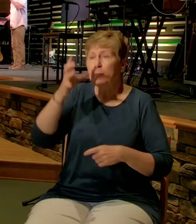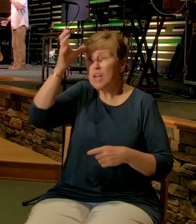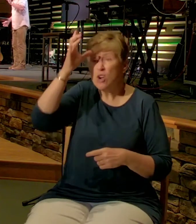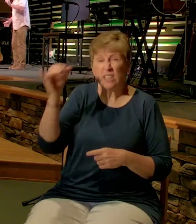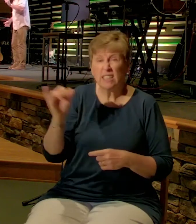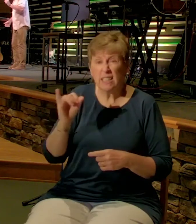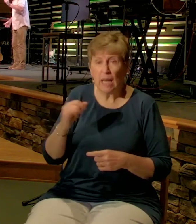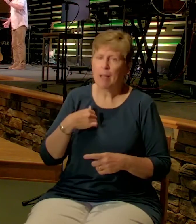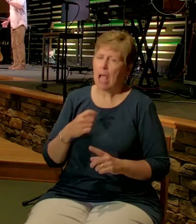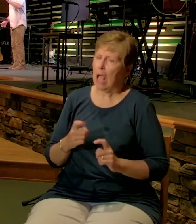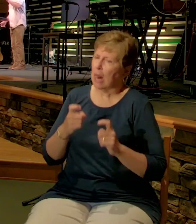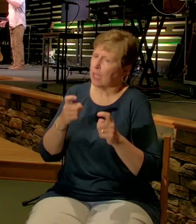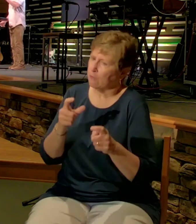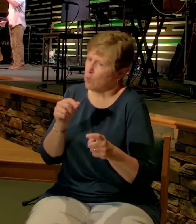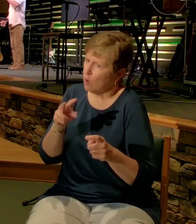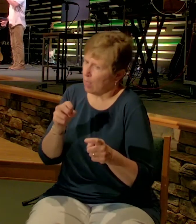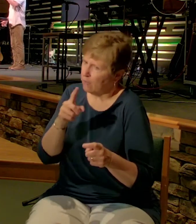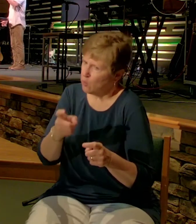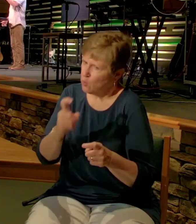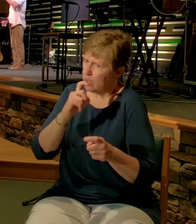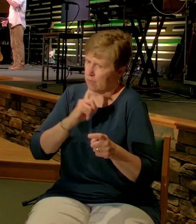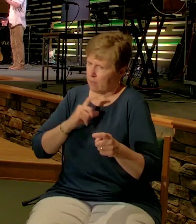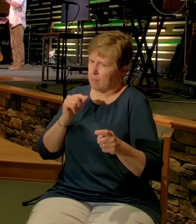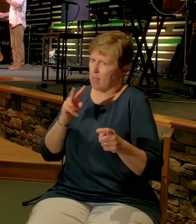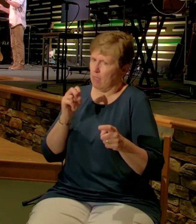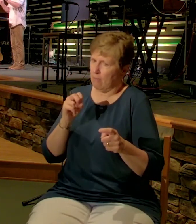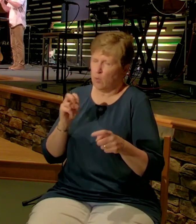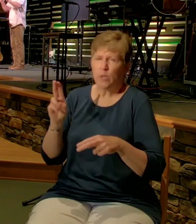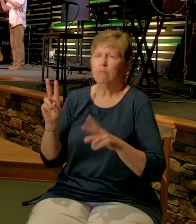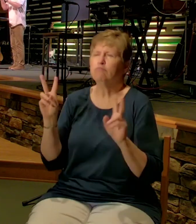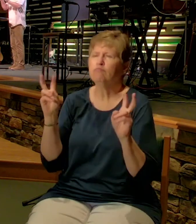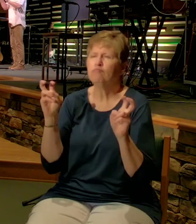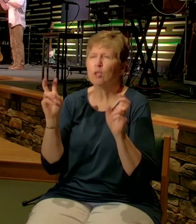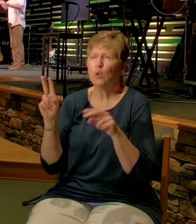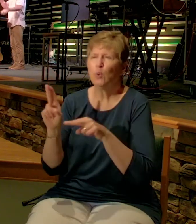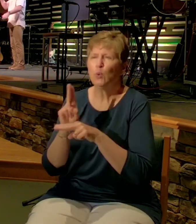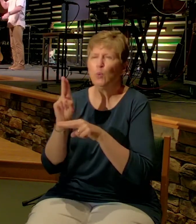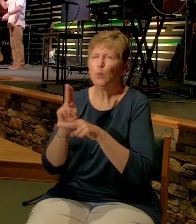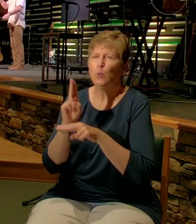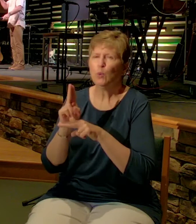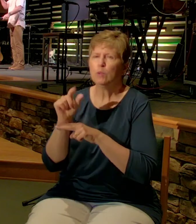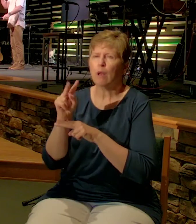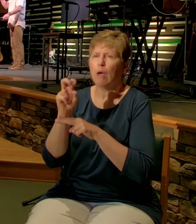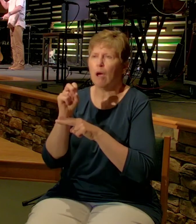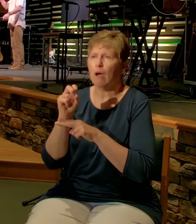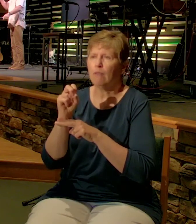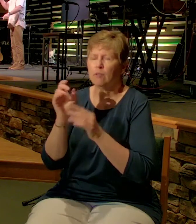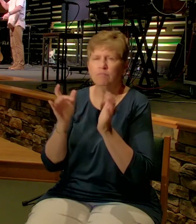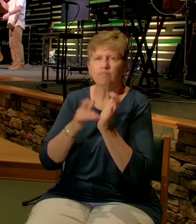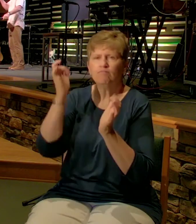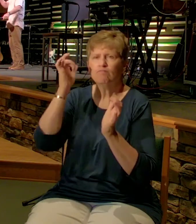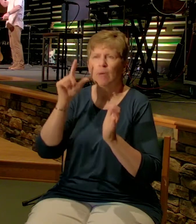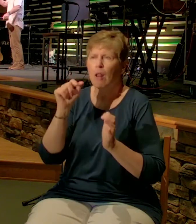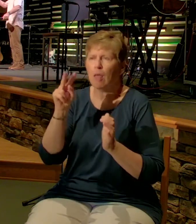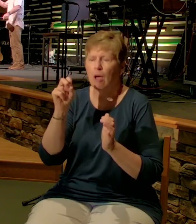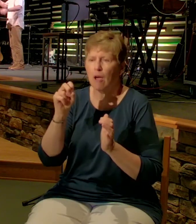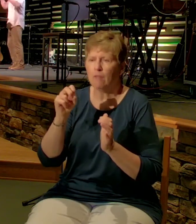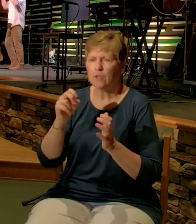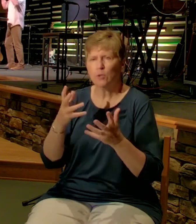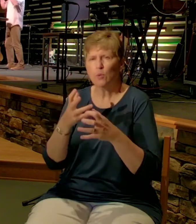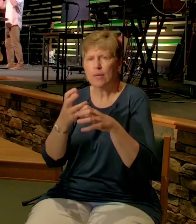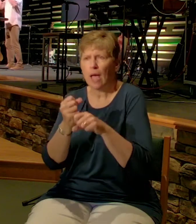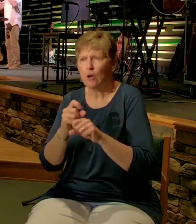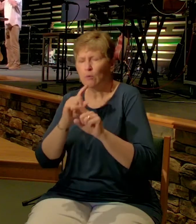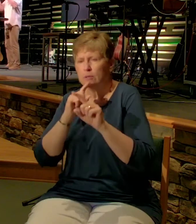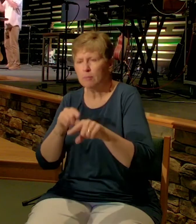there are times when we use love, don't we, to engender some kind of response in the other person. And so we